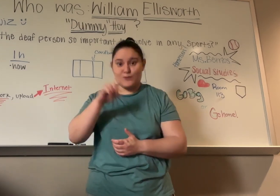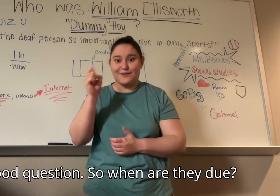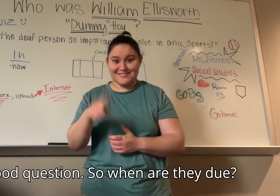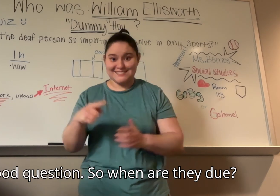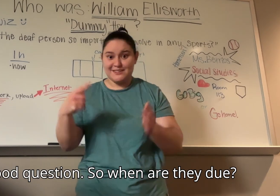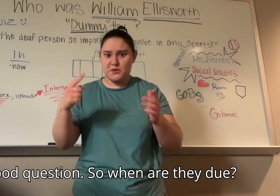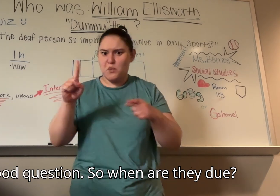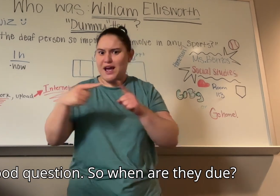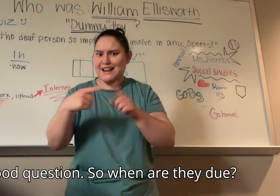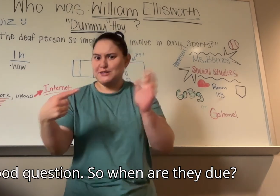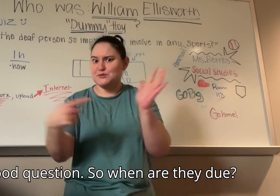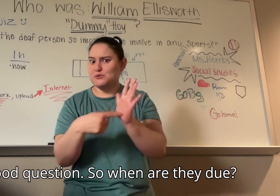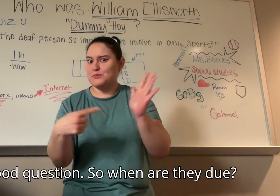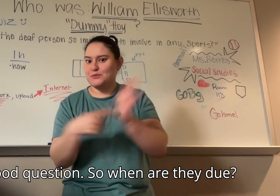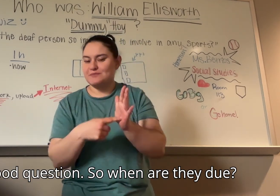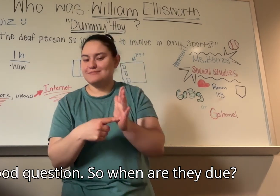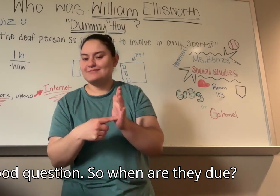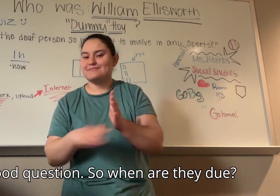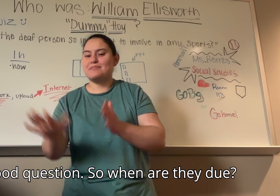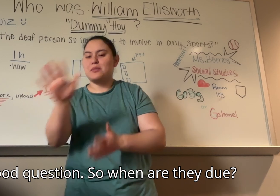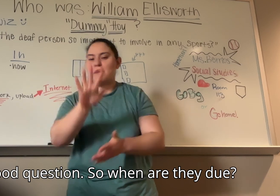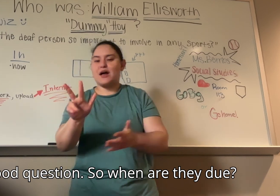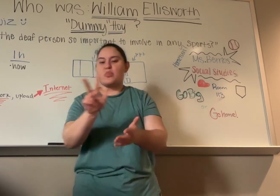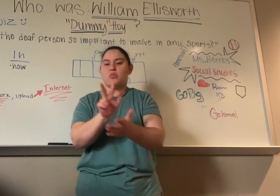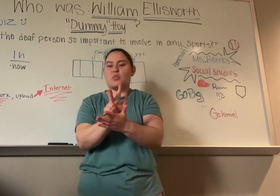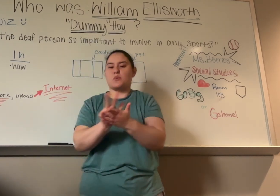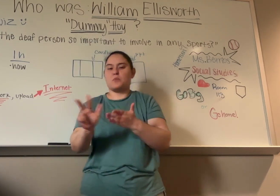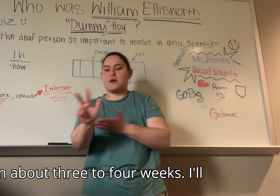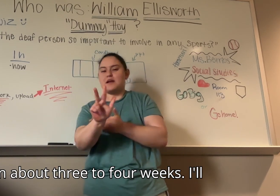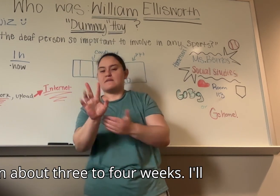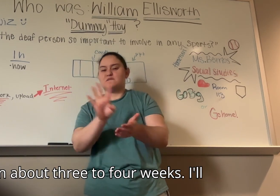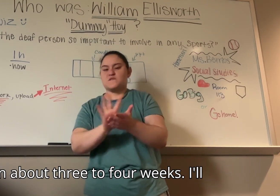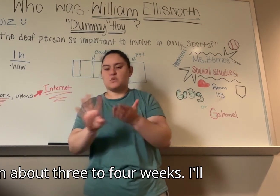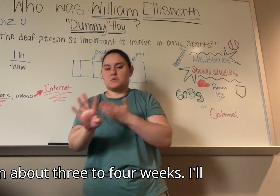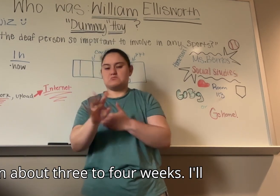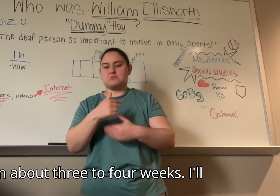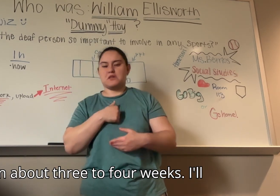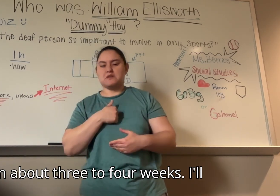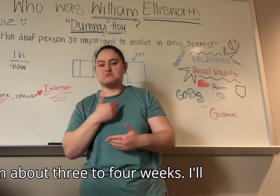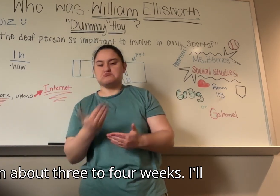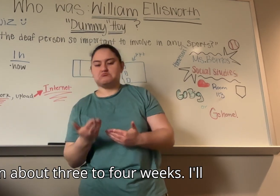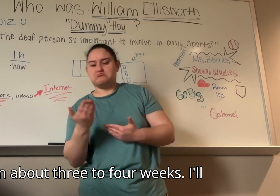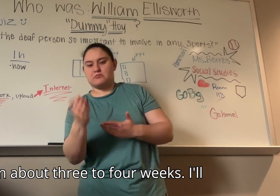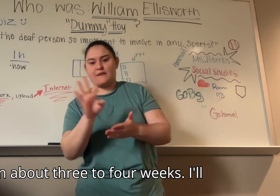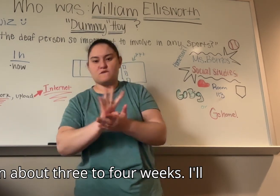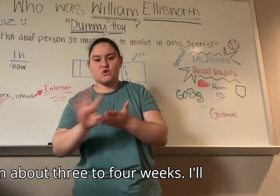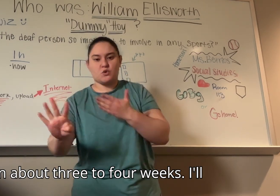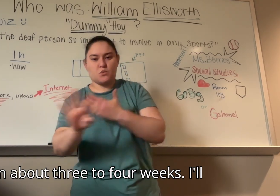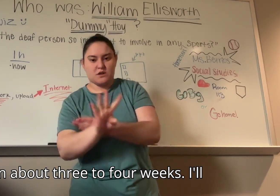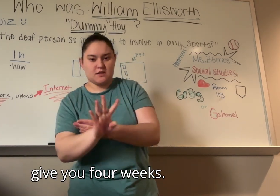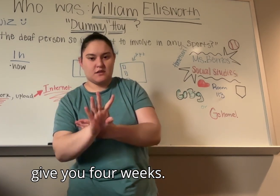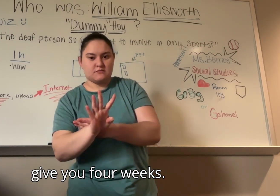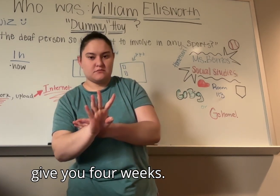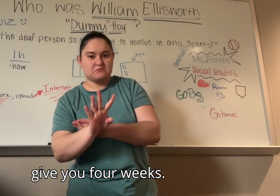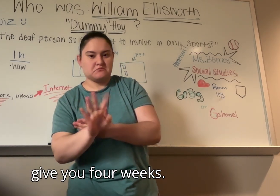Good question. So when do they due? In about 3 to 4 weeks. I'll give you 4